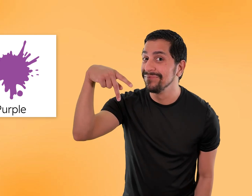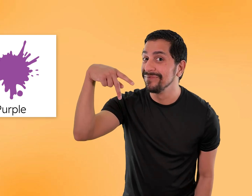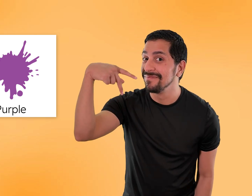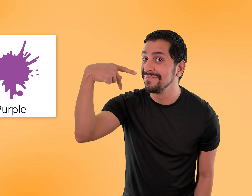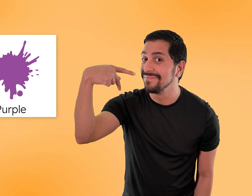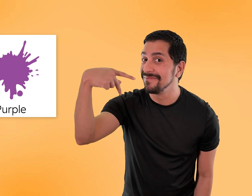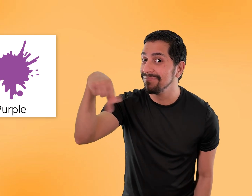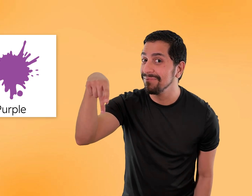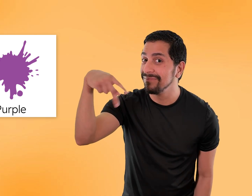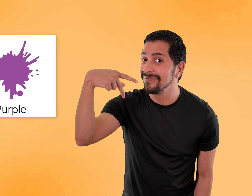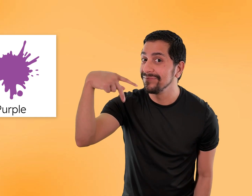Purple.